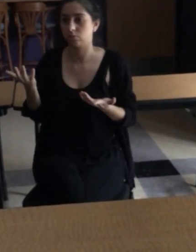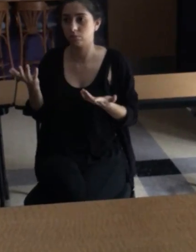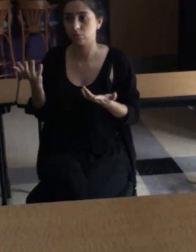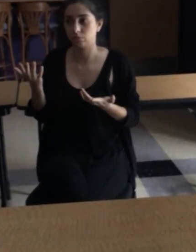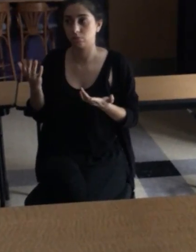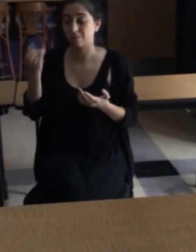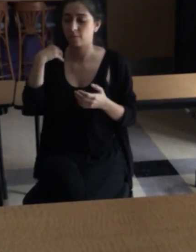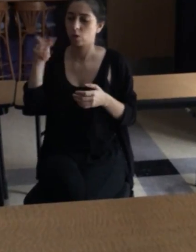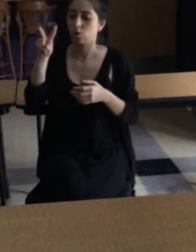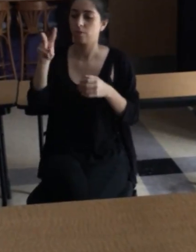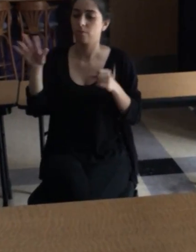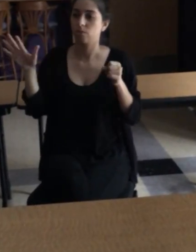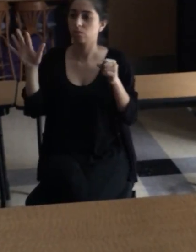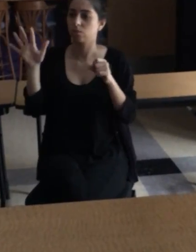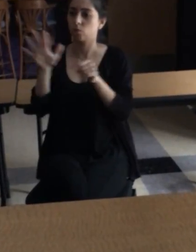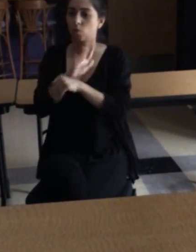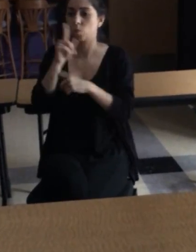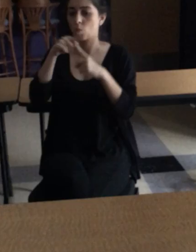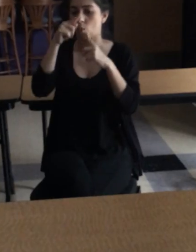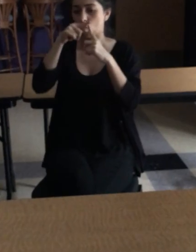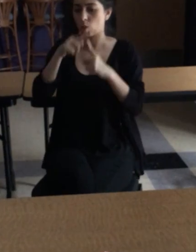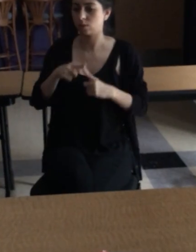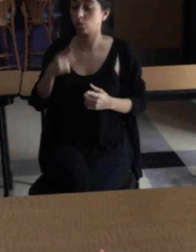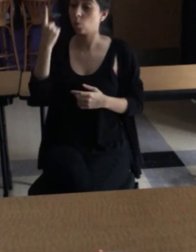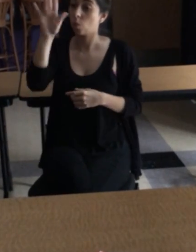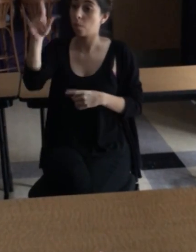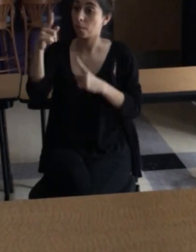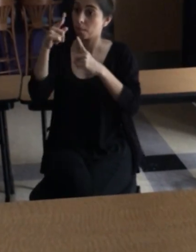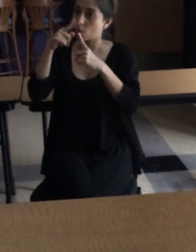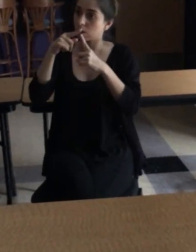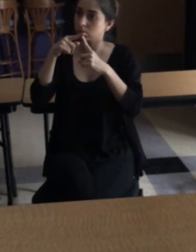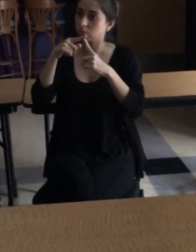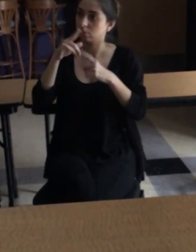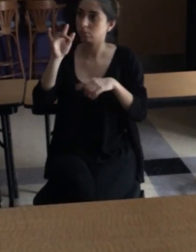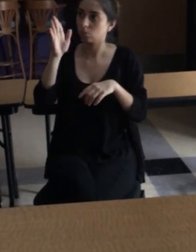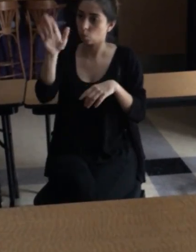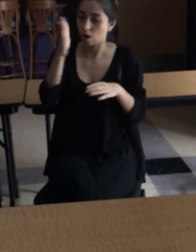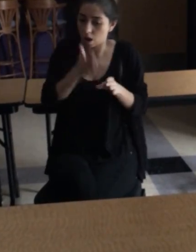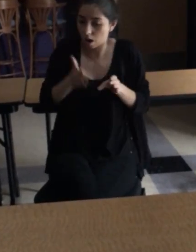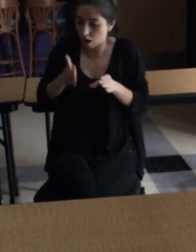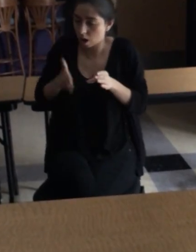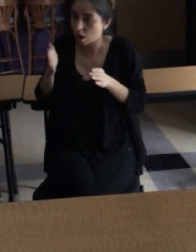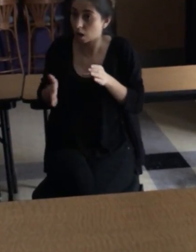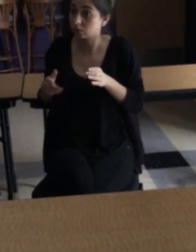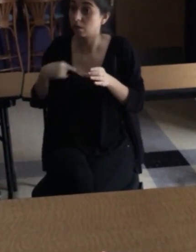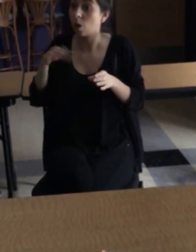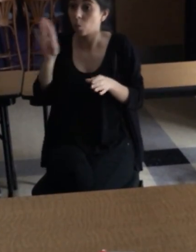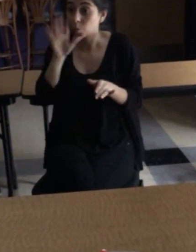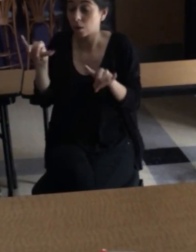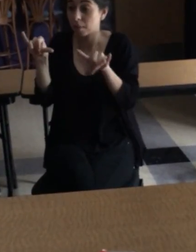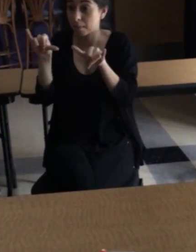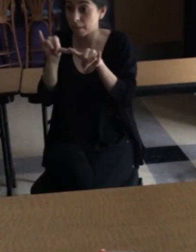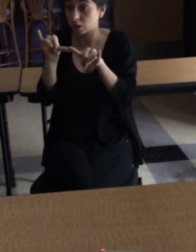point spread, one of your point values is going to be those cuts. I will measure those cuts. And if you